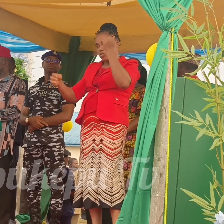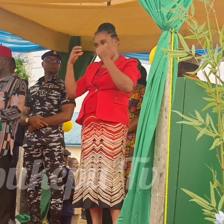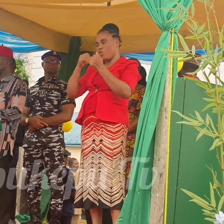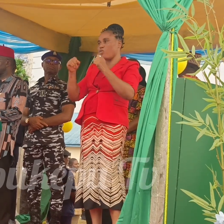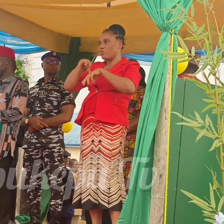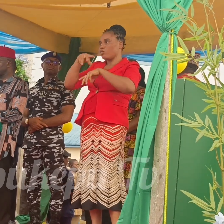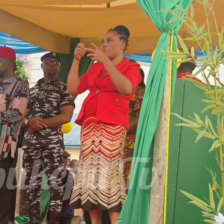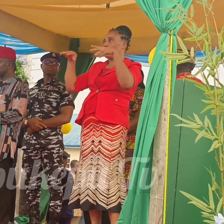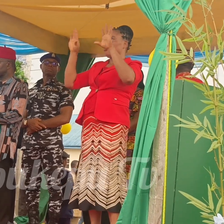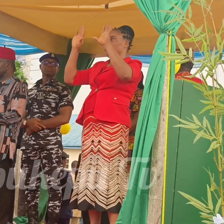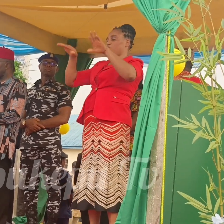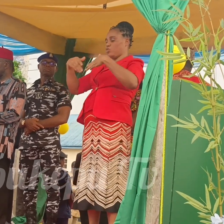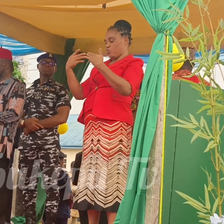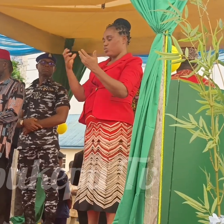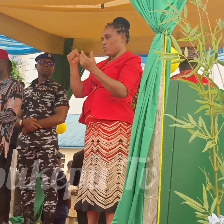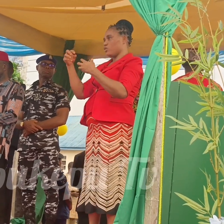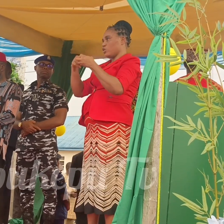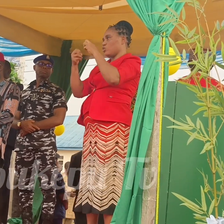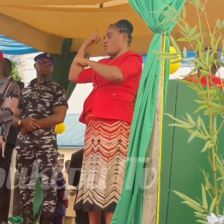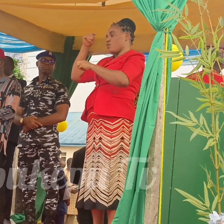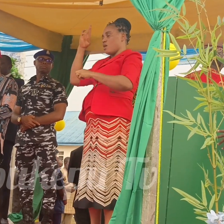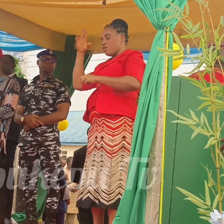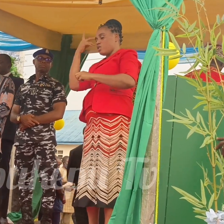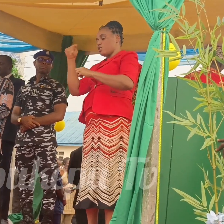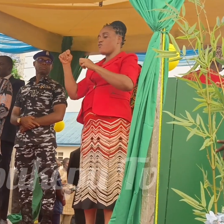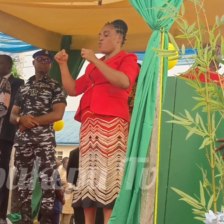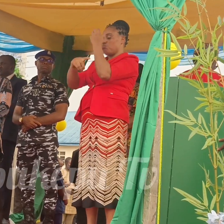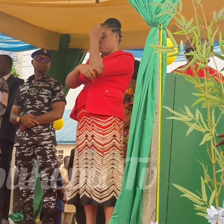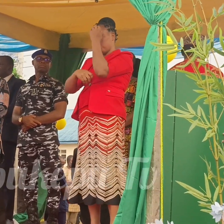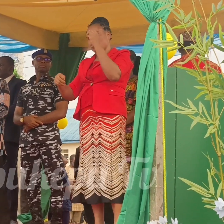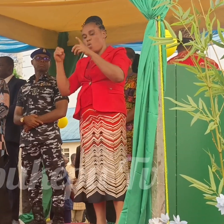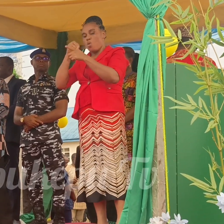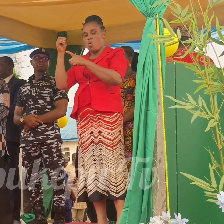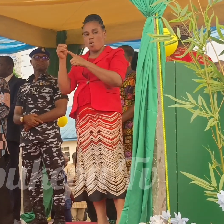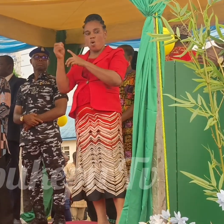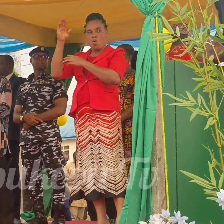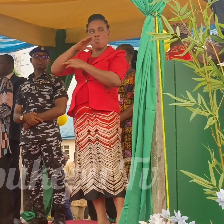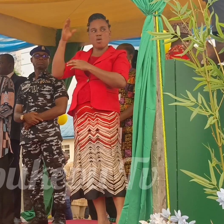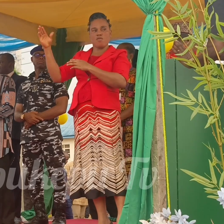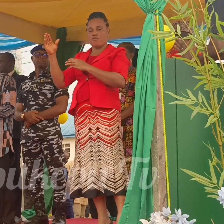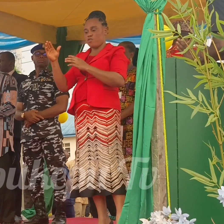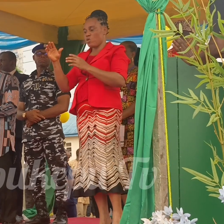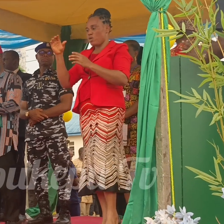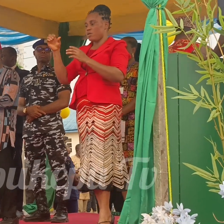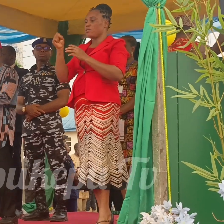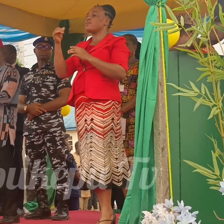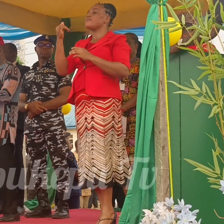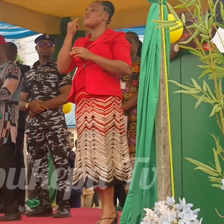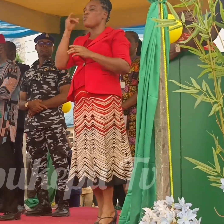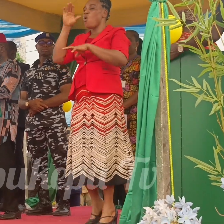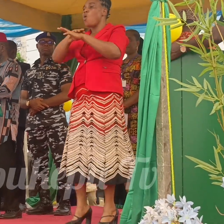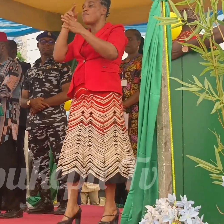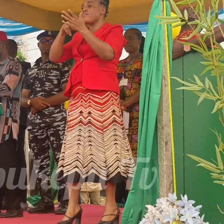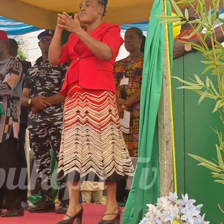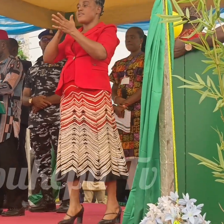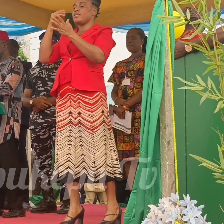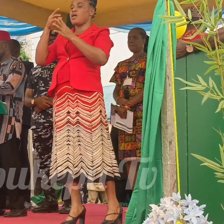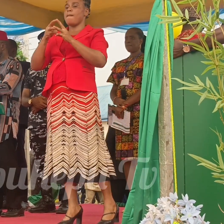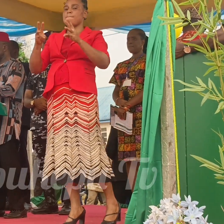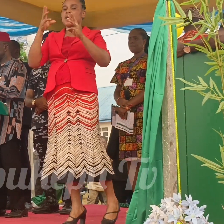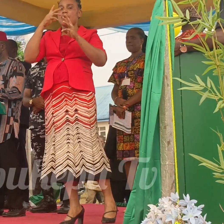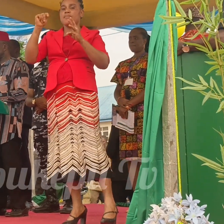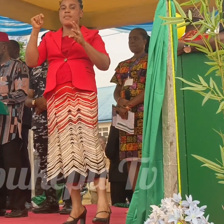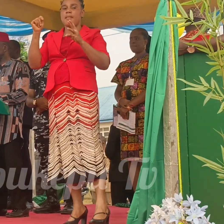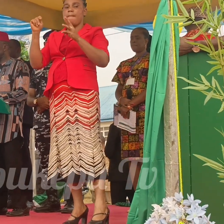or distribution infrastructure, either for reasons of criminality or willful sabotage. On its part, the